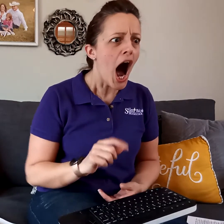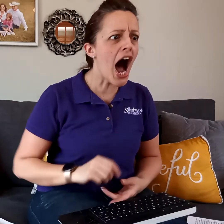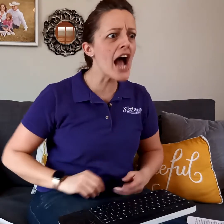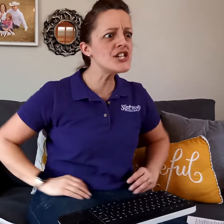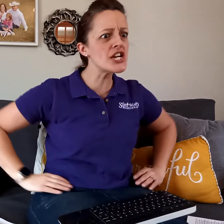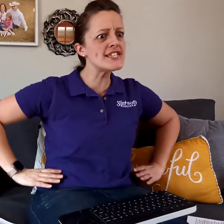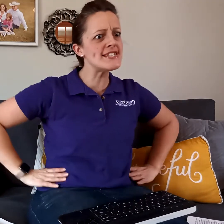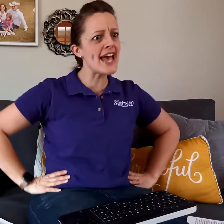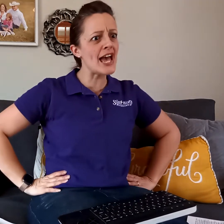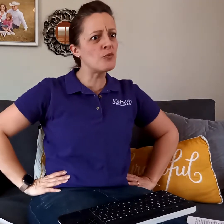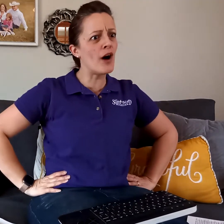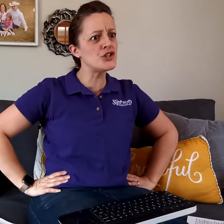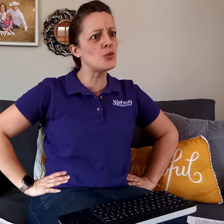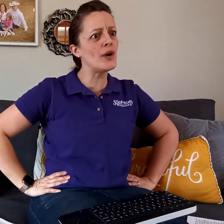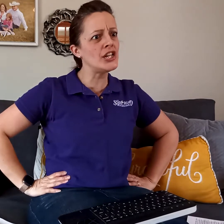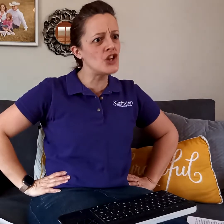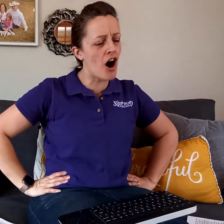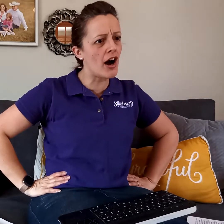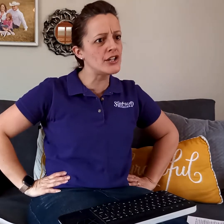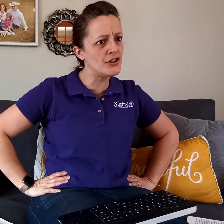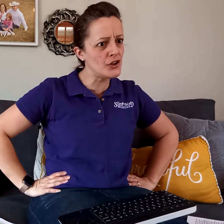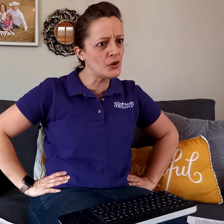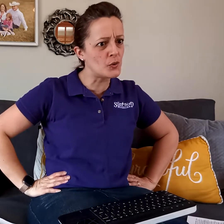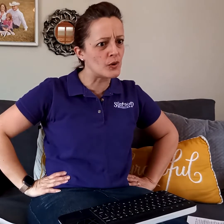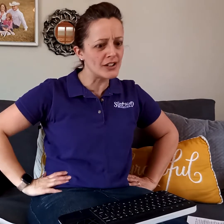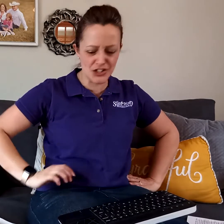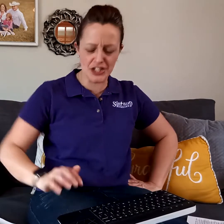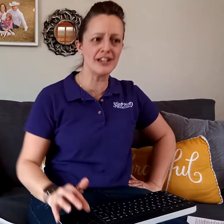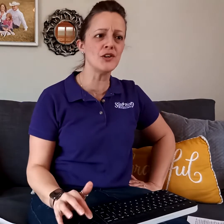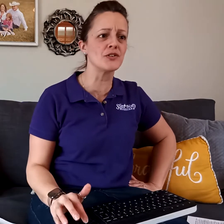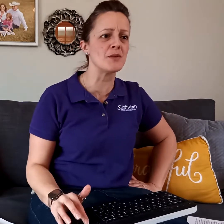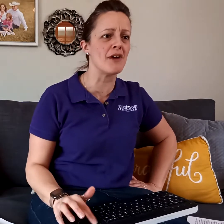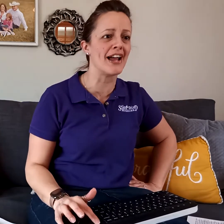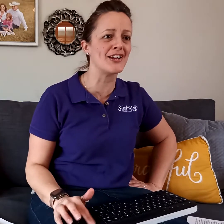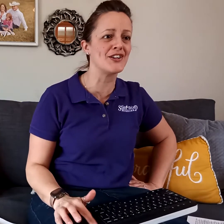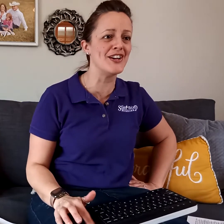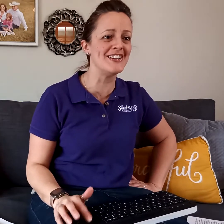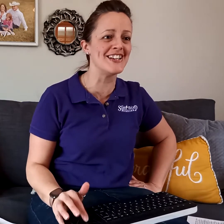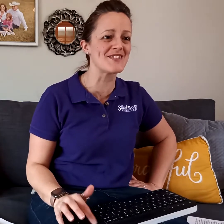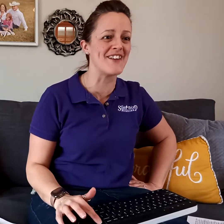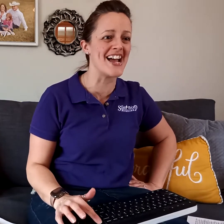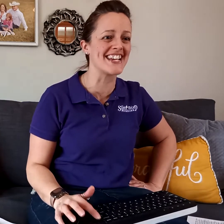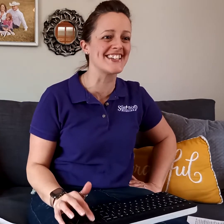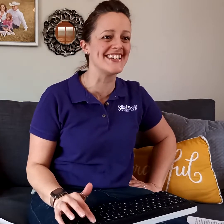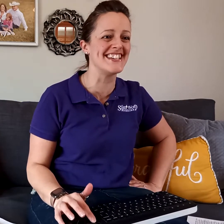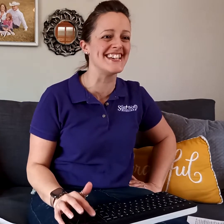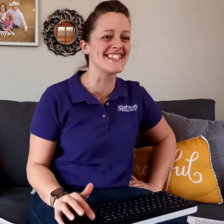I just said, what do we not do? Children, my goodness, my goodness.